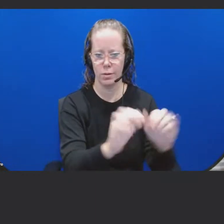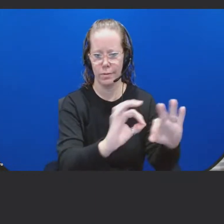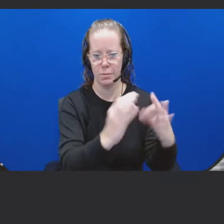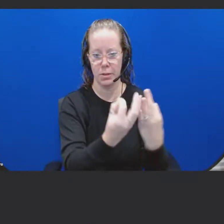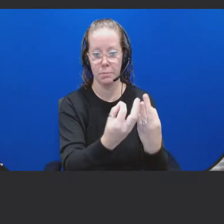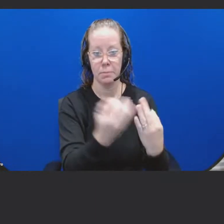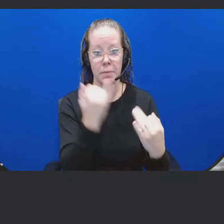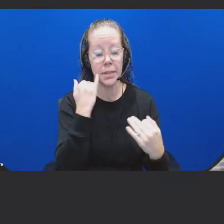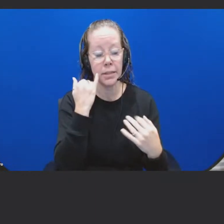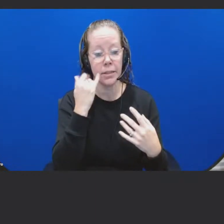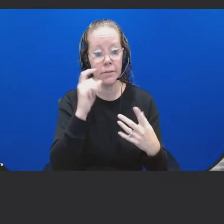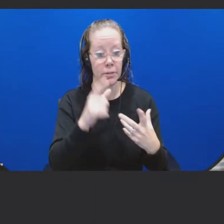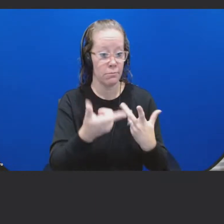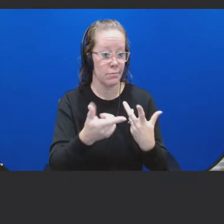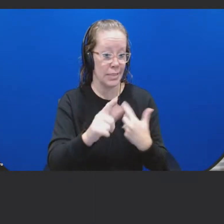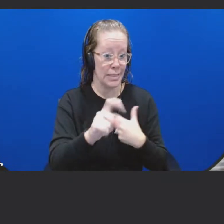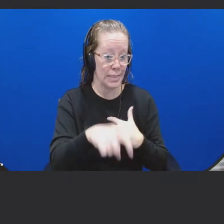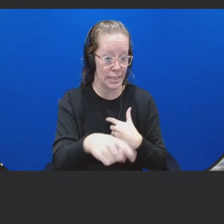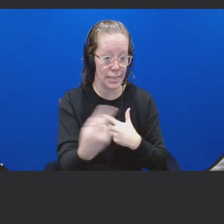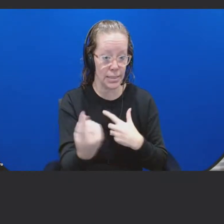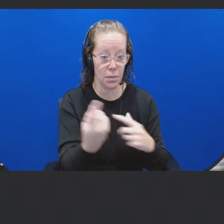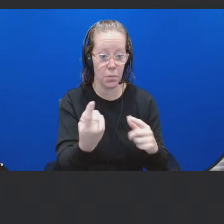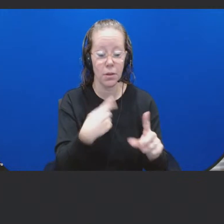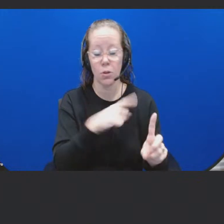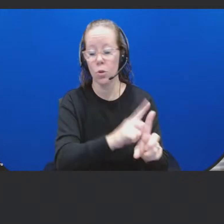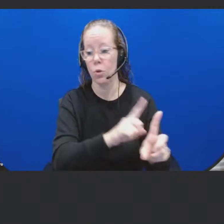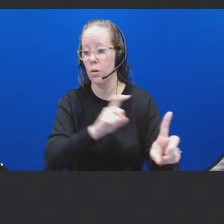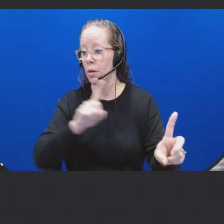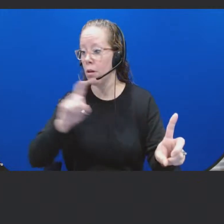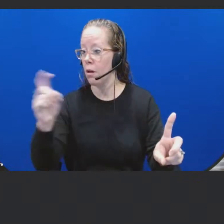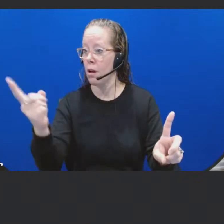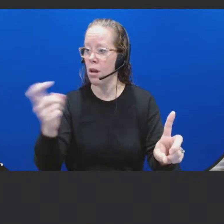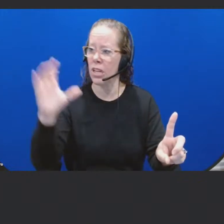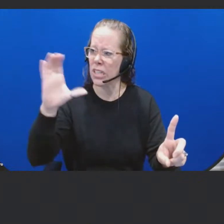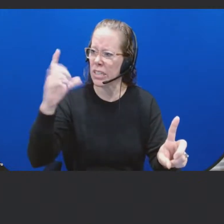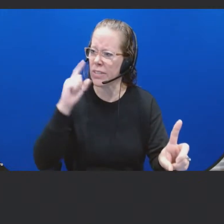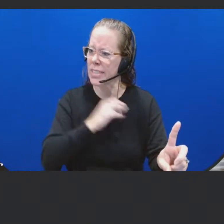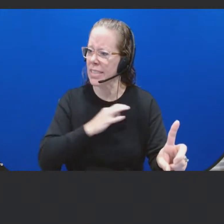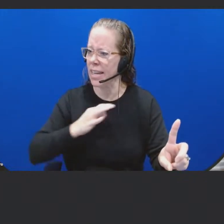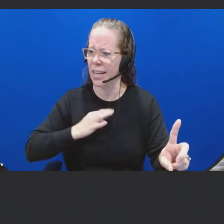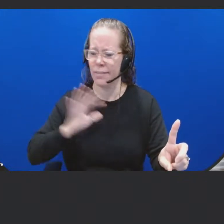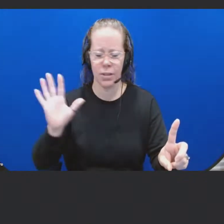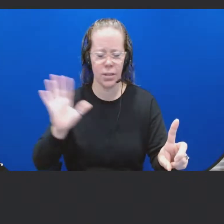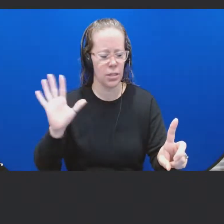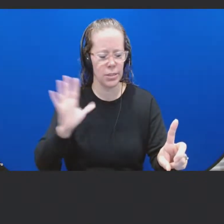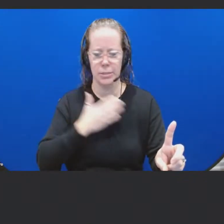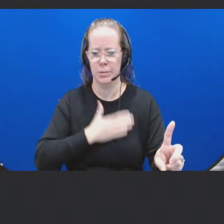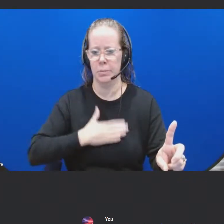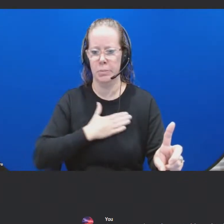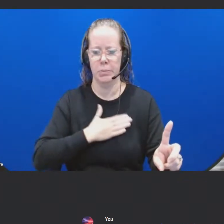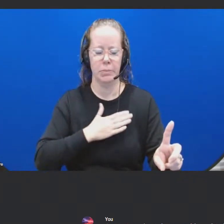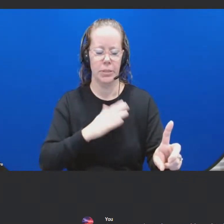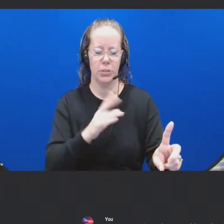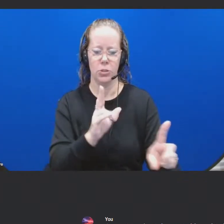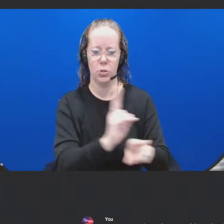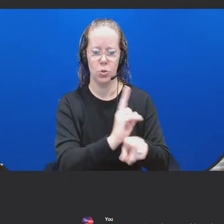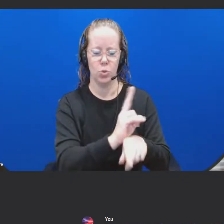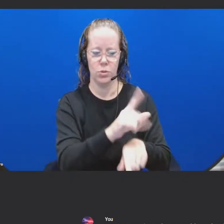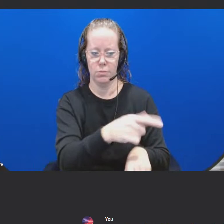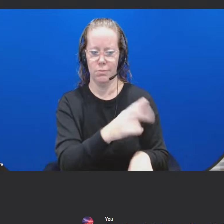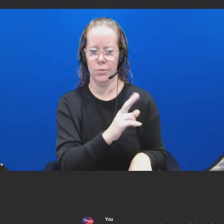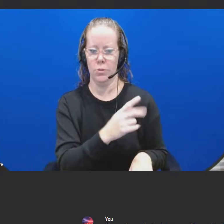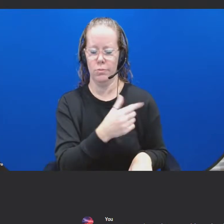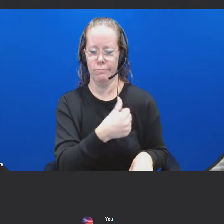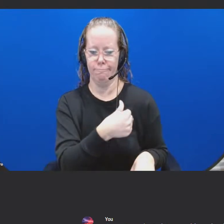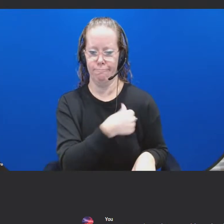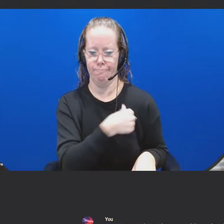something, rather than wandering around and looking for a staff person, please use the resident's badge and